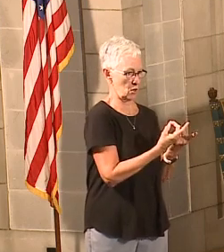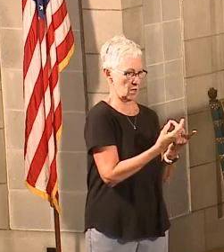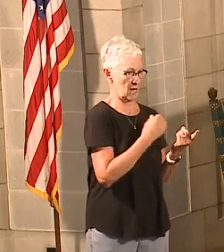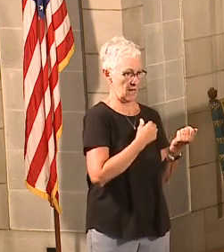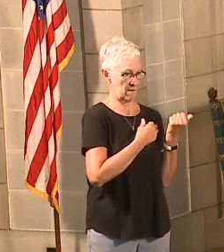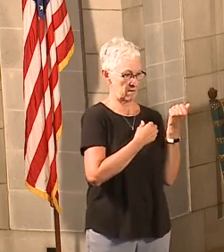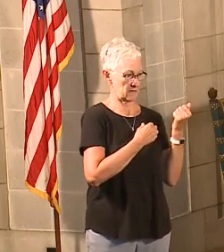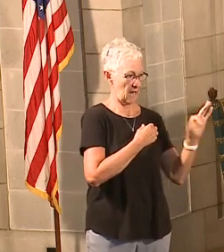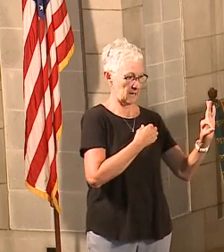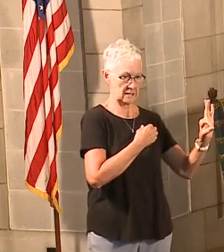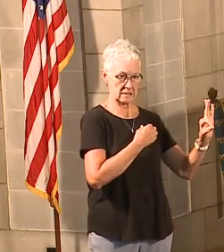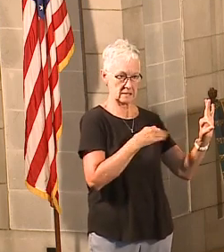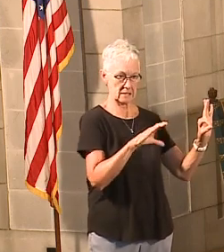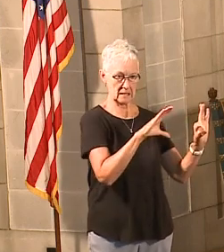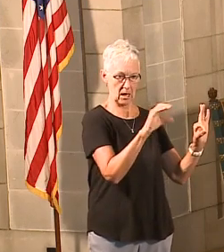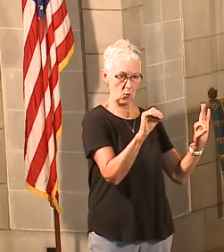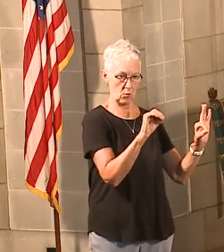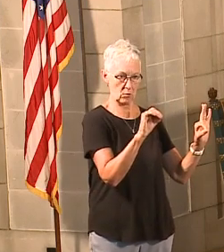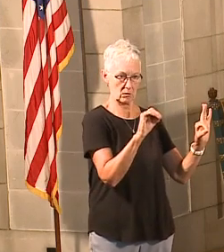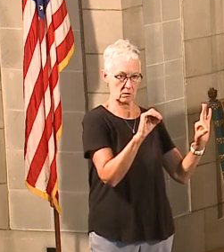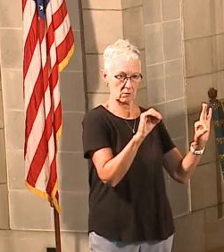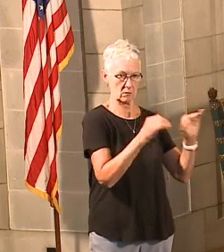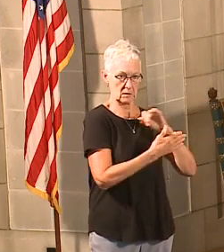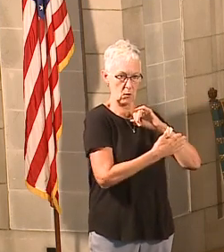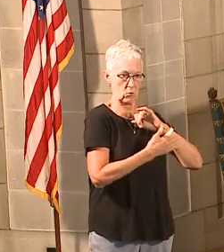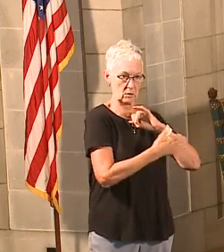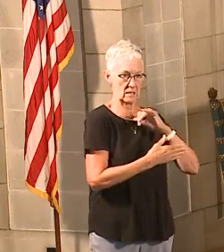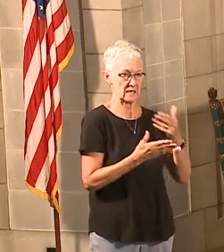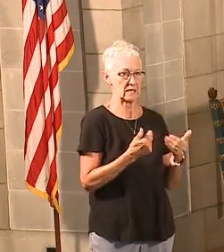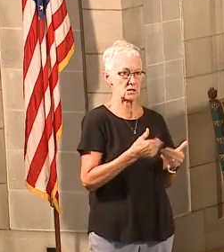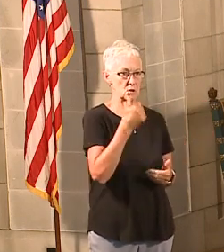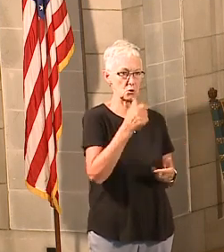500 municipalities is much easier to be able to keep track.